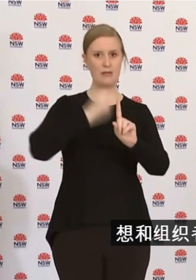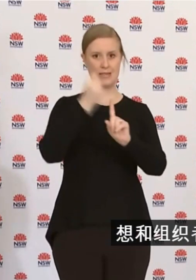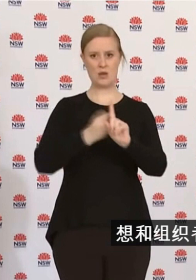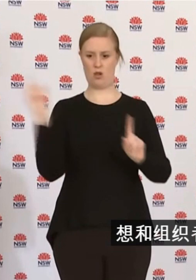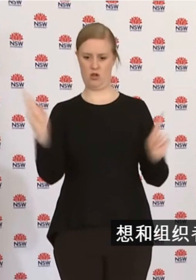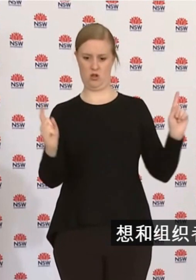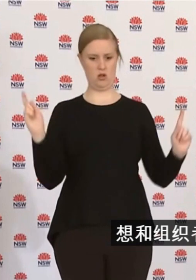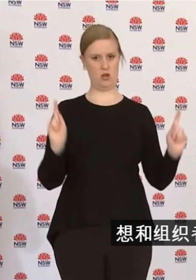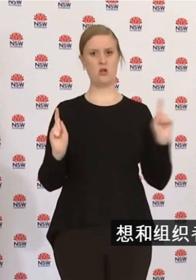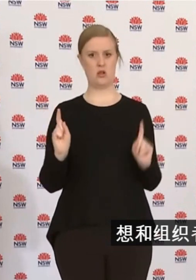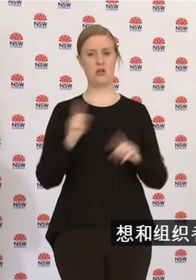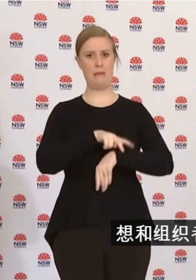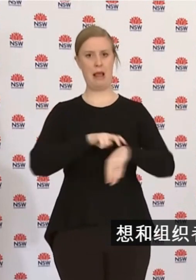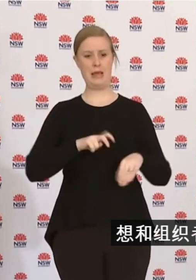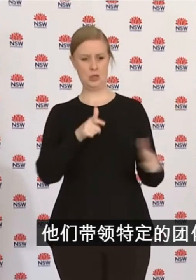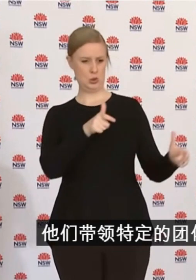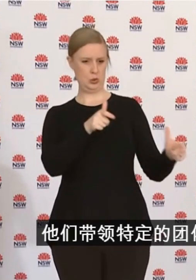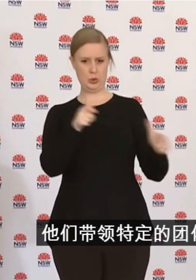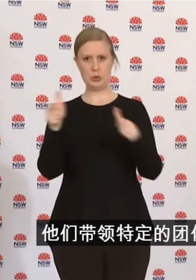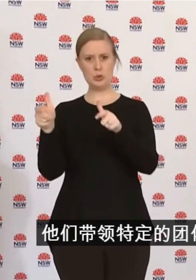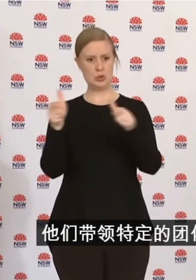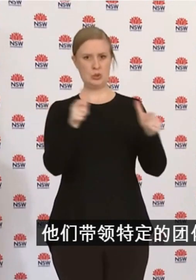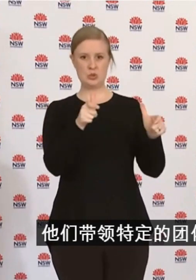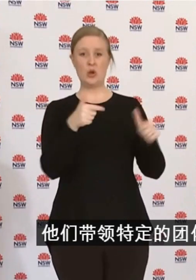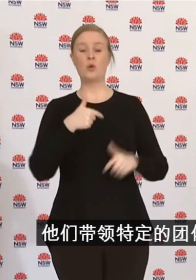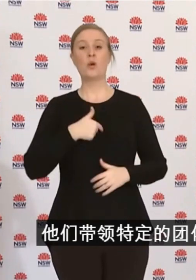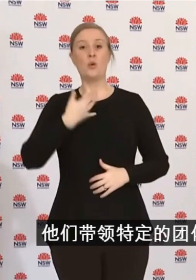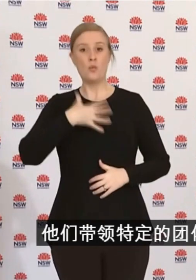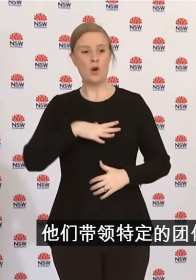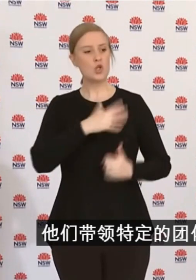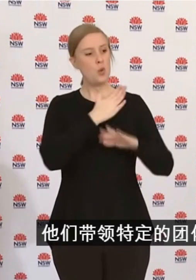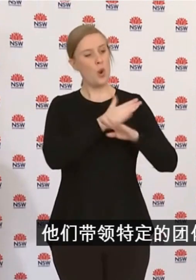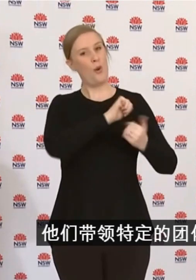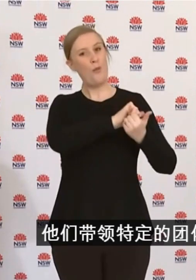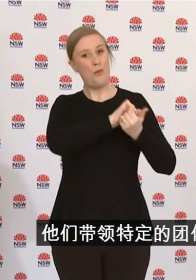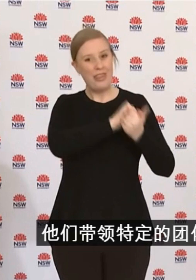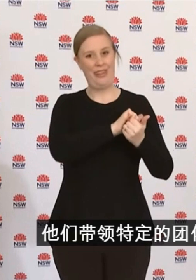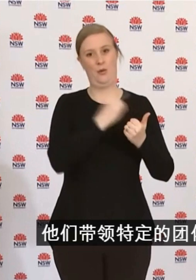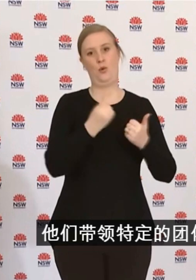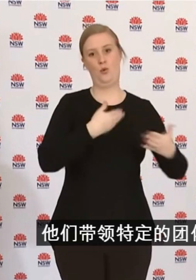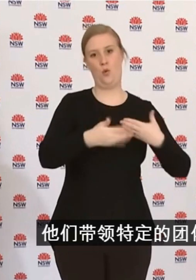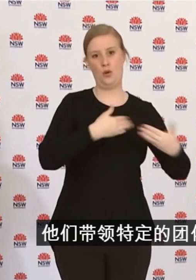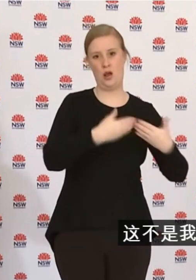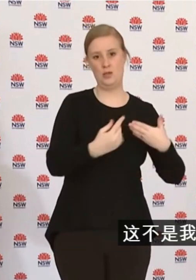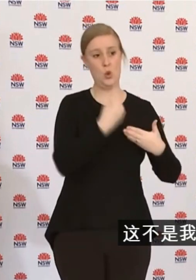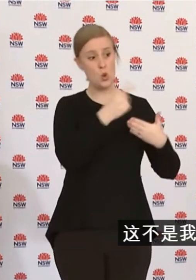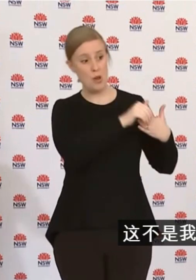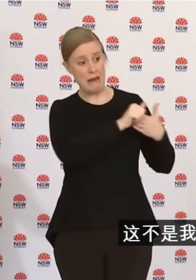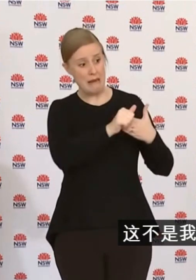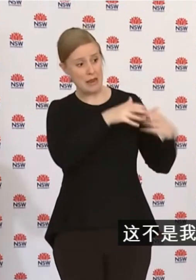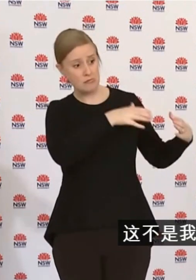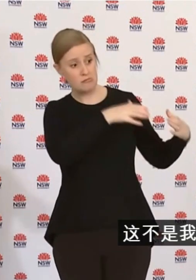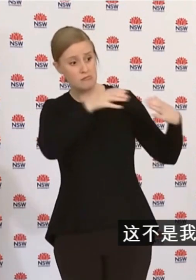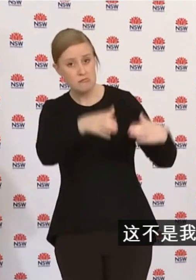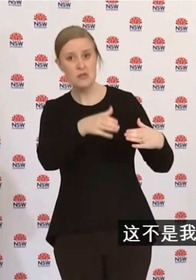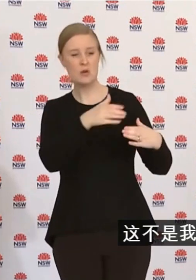to work with the organisers and those people who are leading specific groups into the city or other places to make sure that it's not